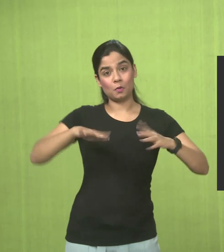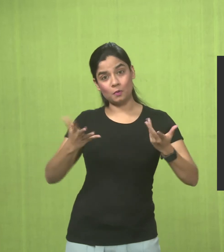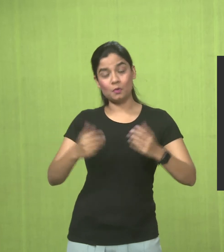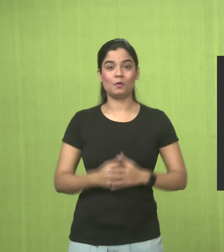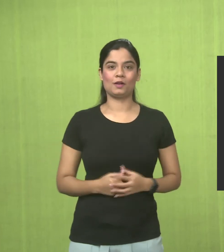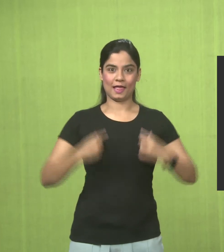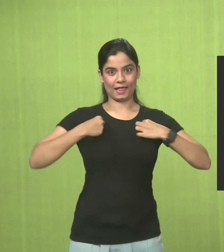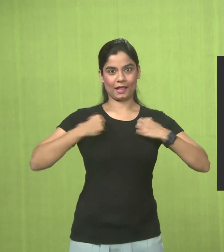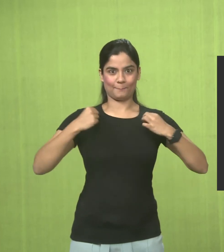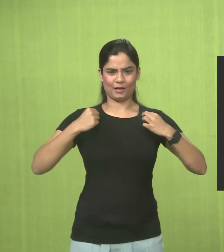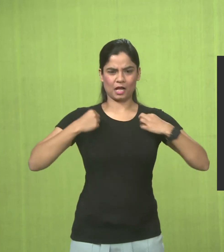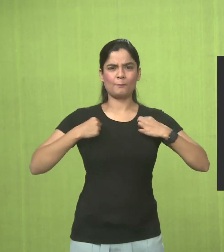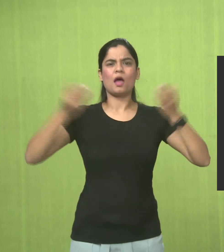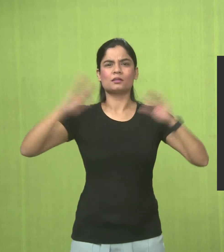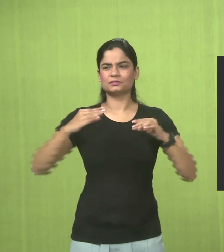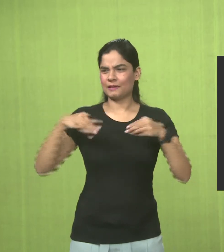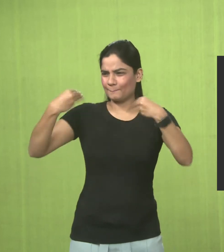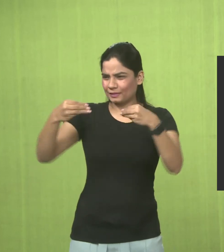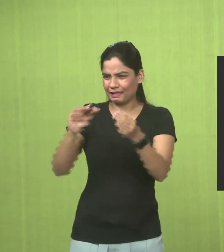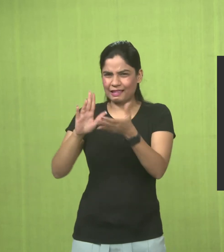art. Let's talk about clothing.